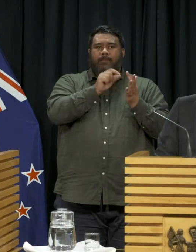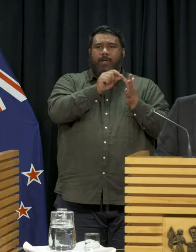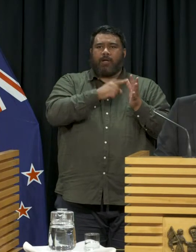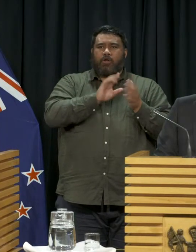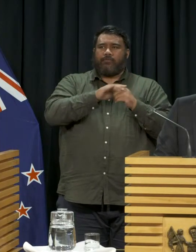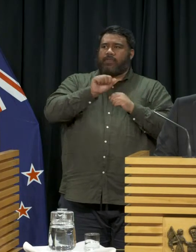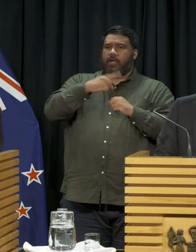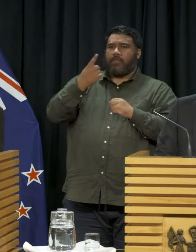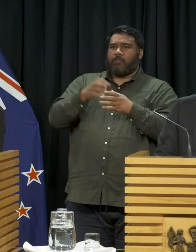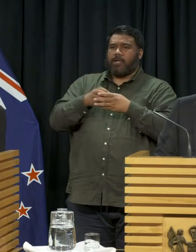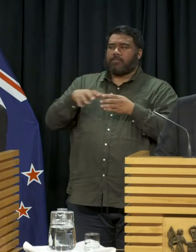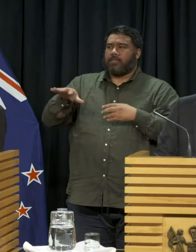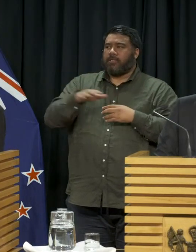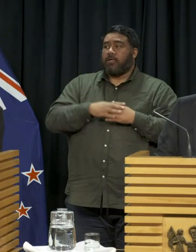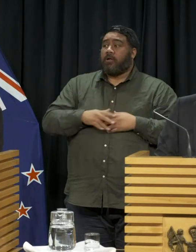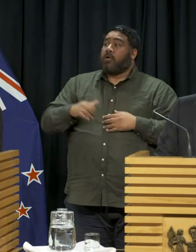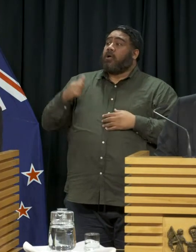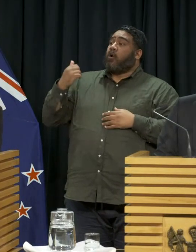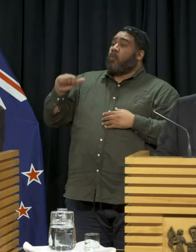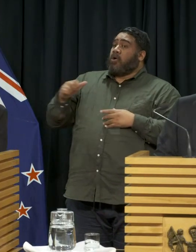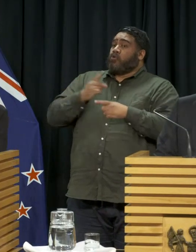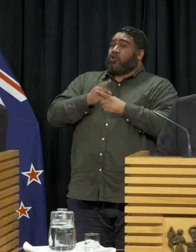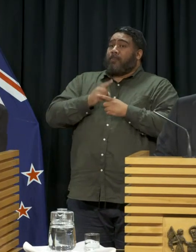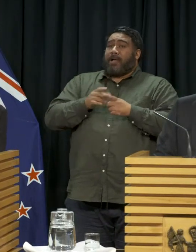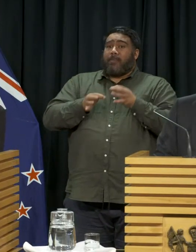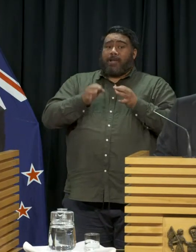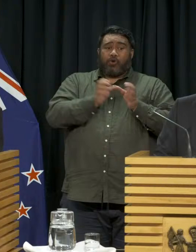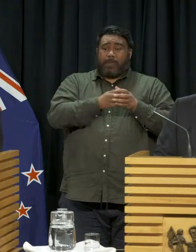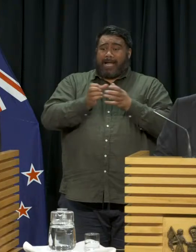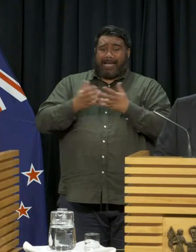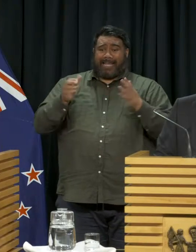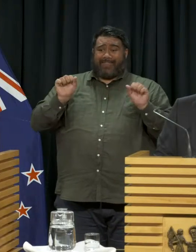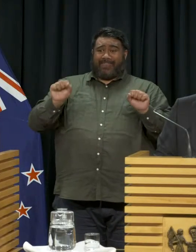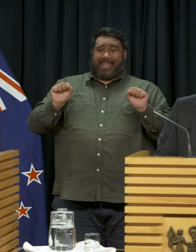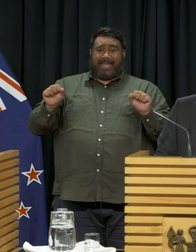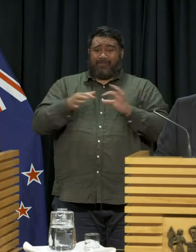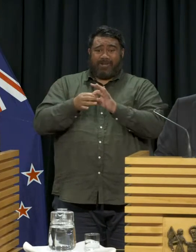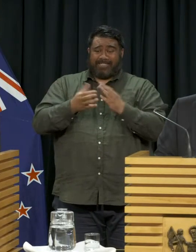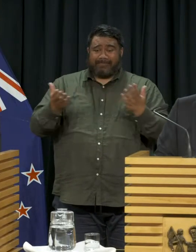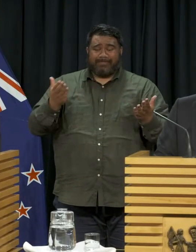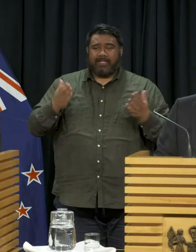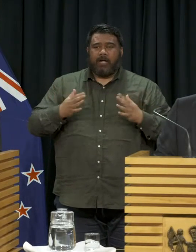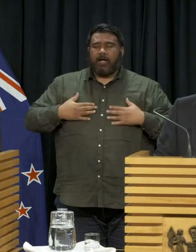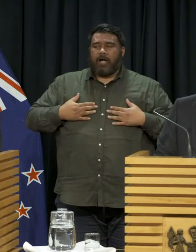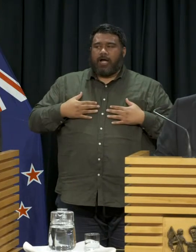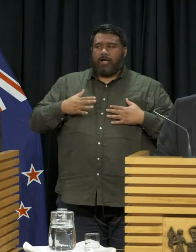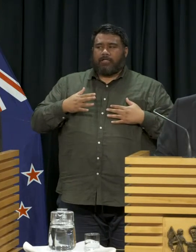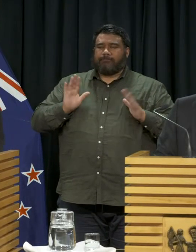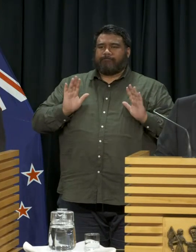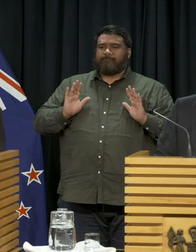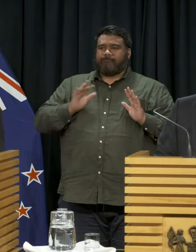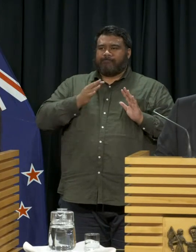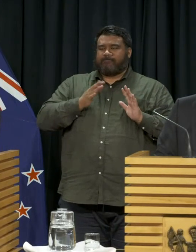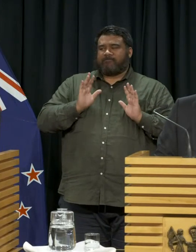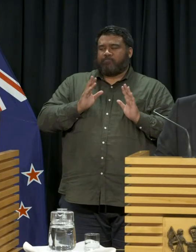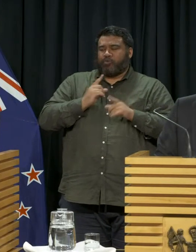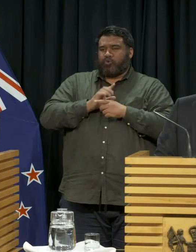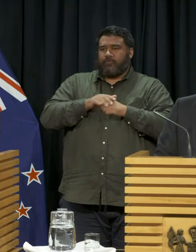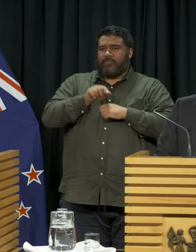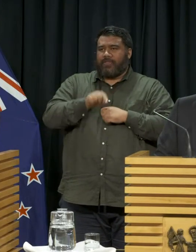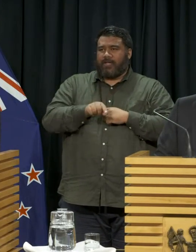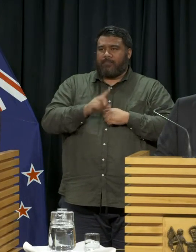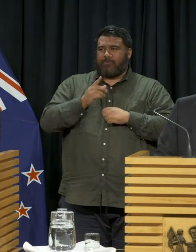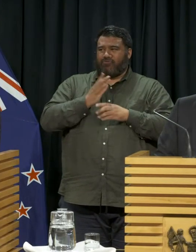it comes to some of the exchanges between political parties, I won't venture into that space particularly. Those are issues, of course,